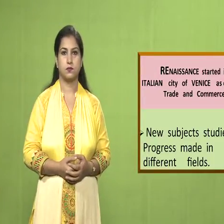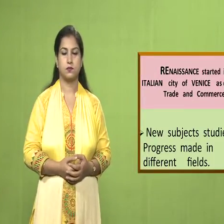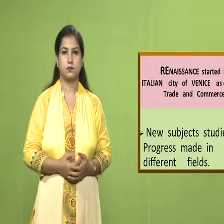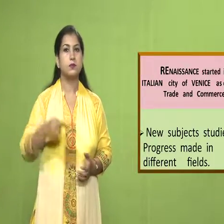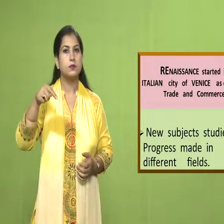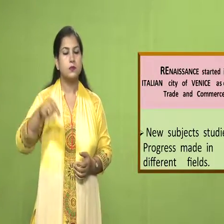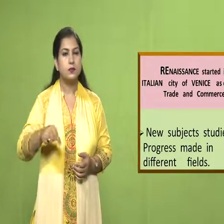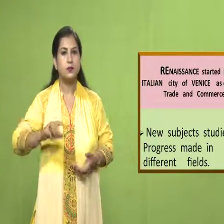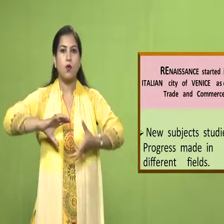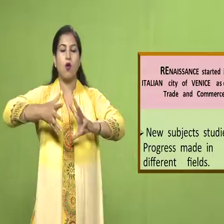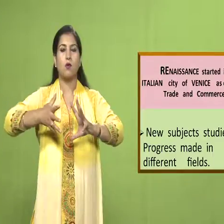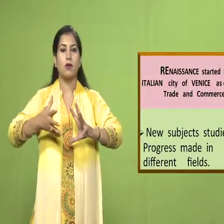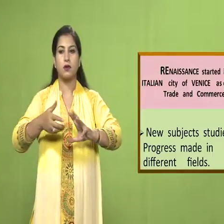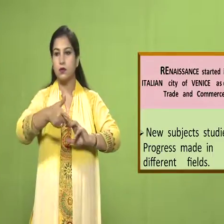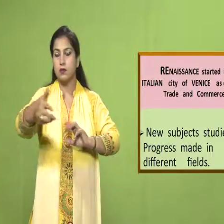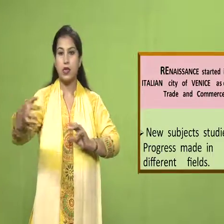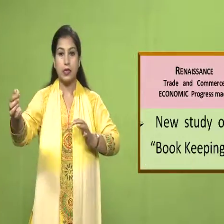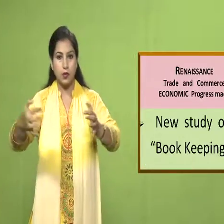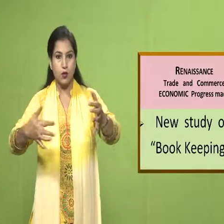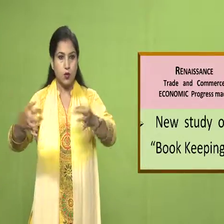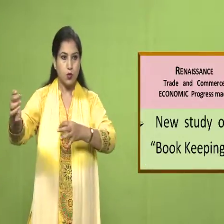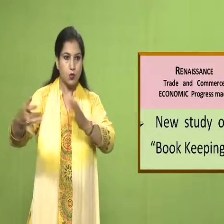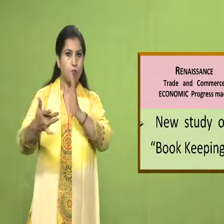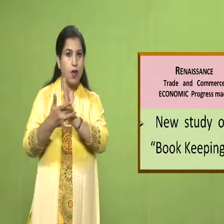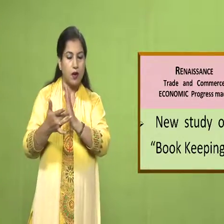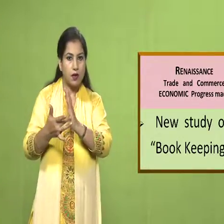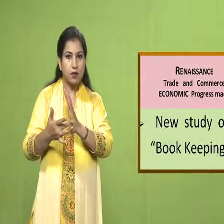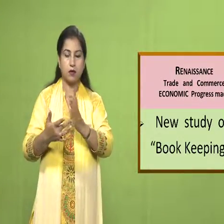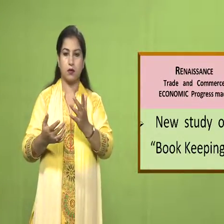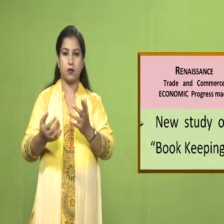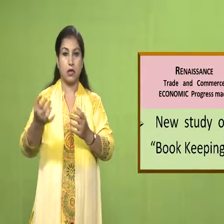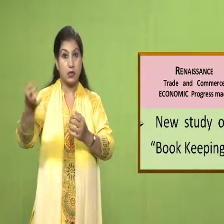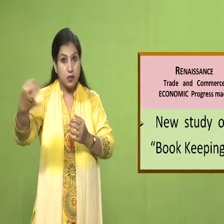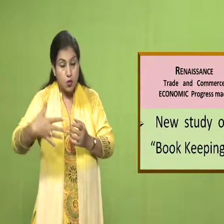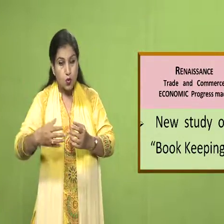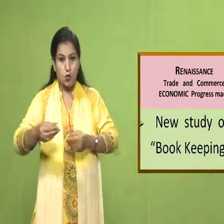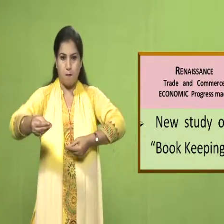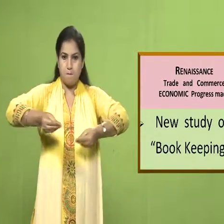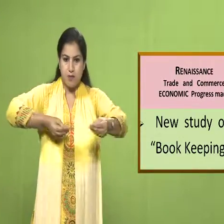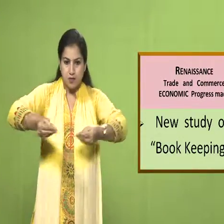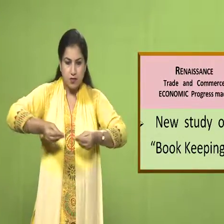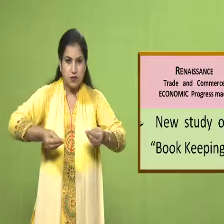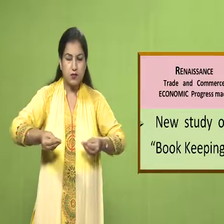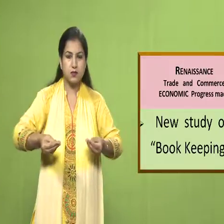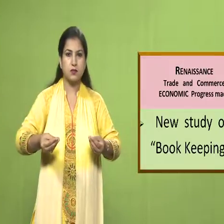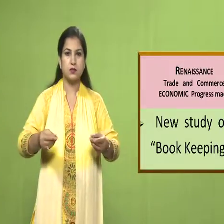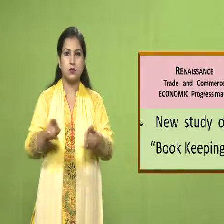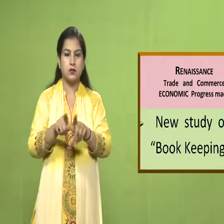This gave birth to many new techniques related to trade and commerce, like